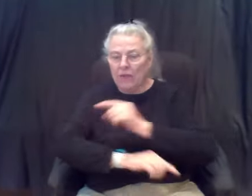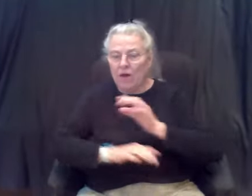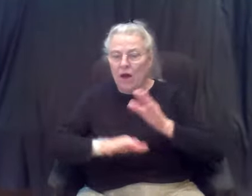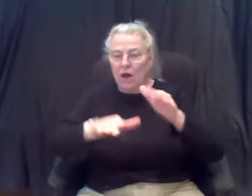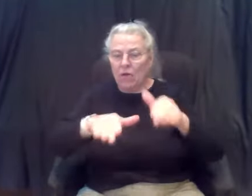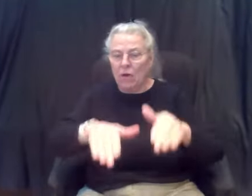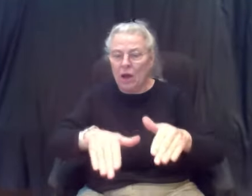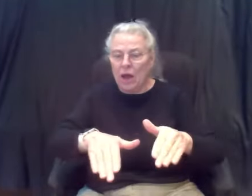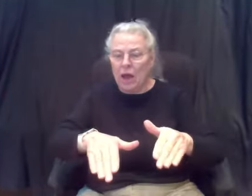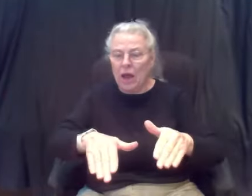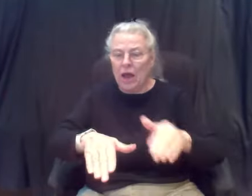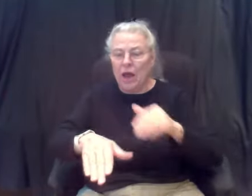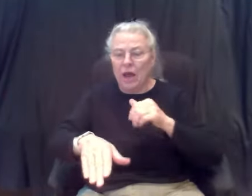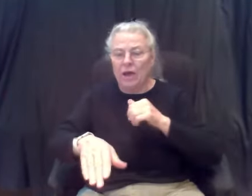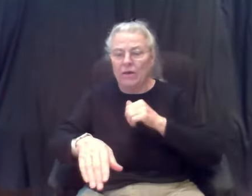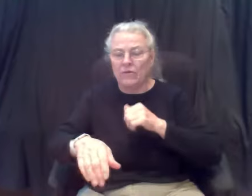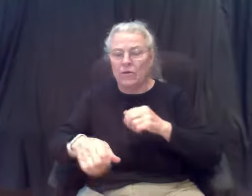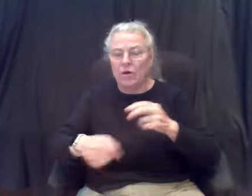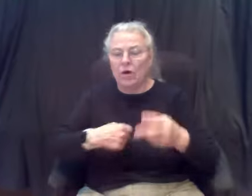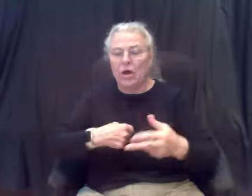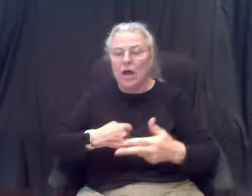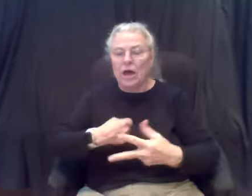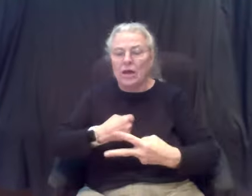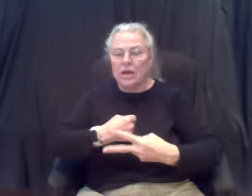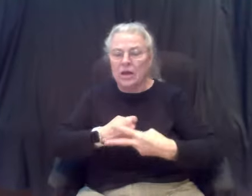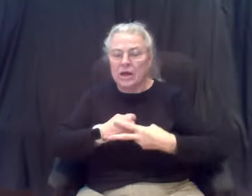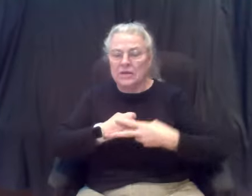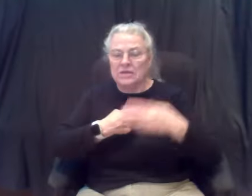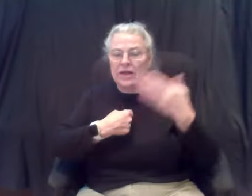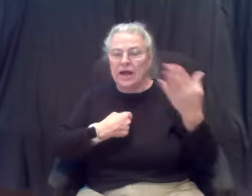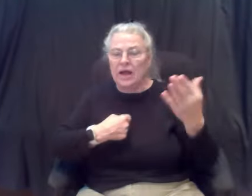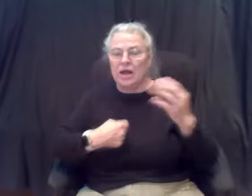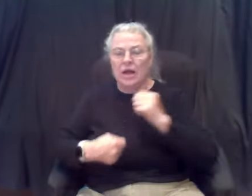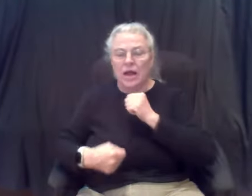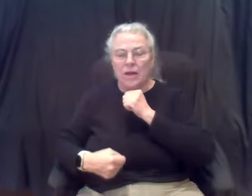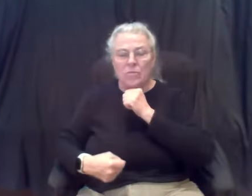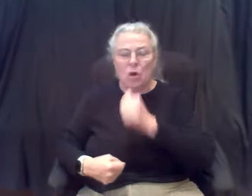the grave could conceal him no